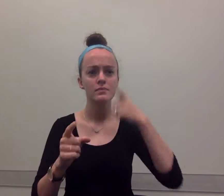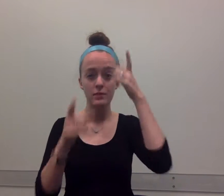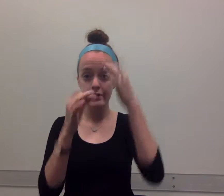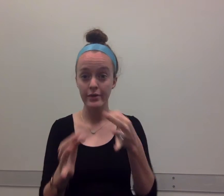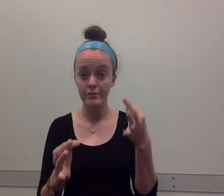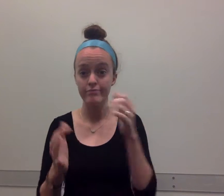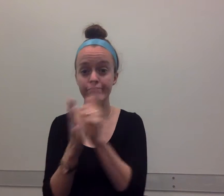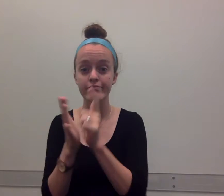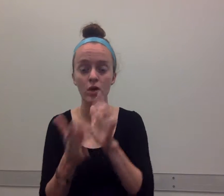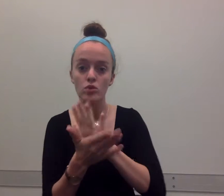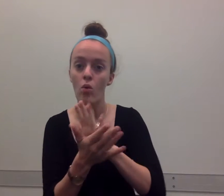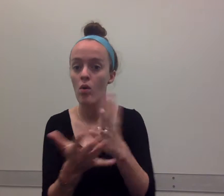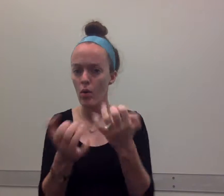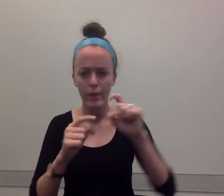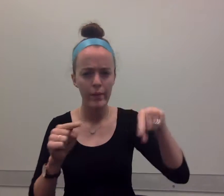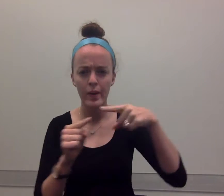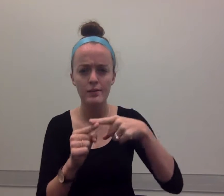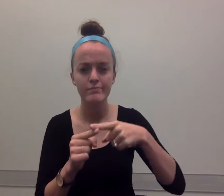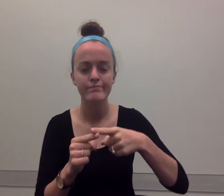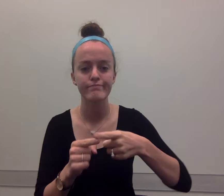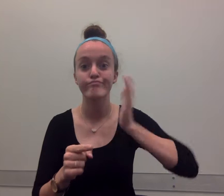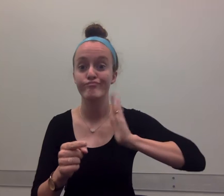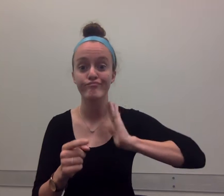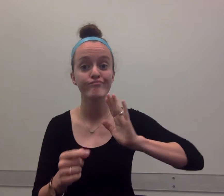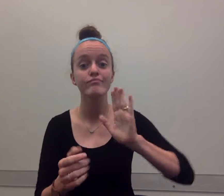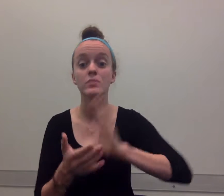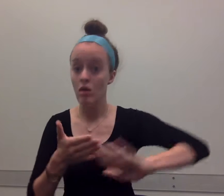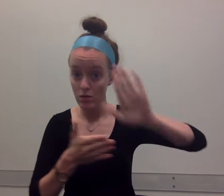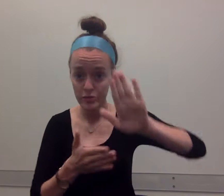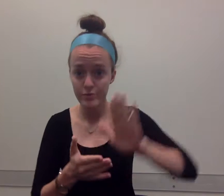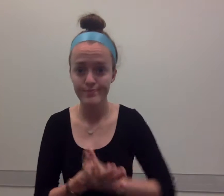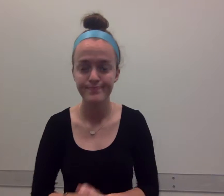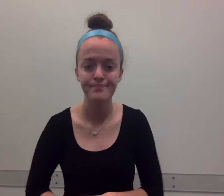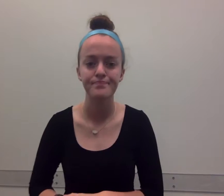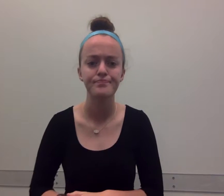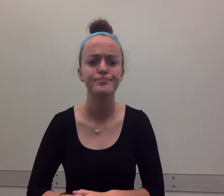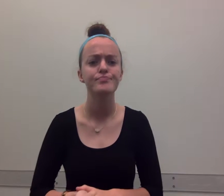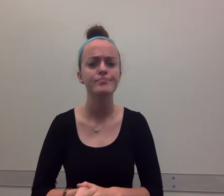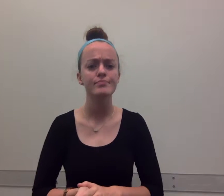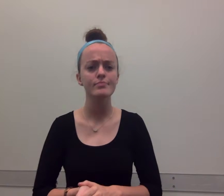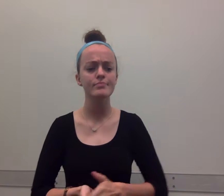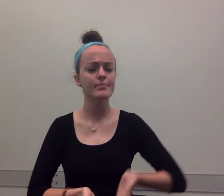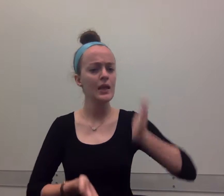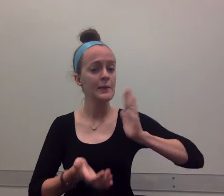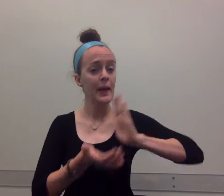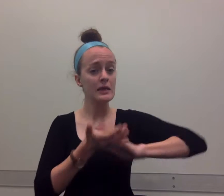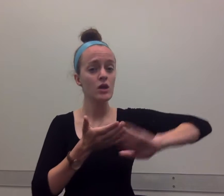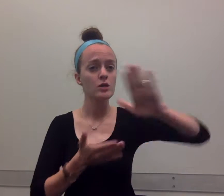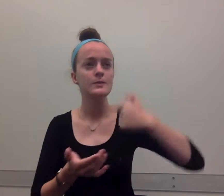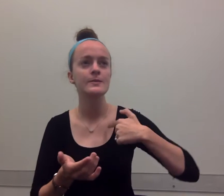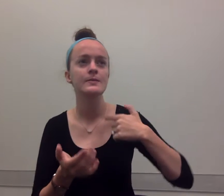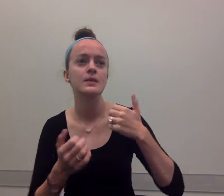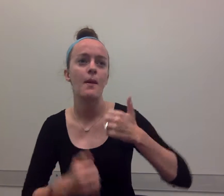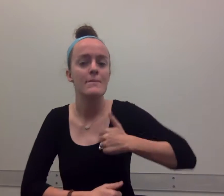law school. At the time, I was involved, when I was in college, I was involved with the military, and I thought that I was going